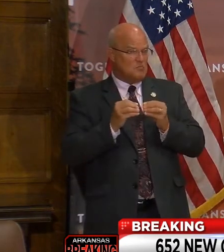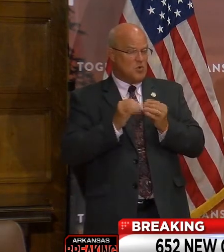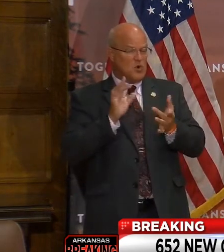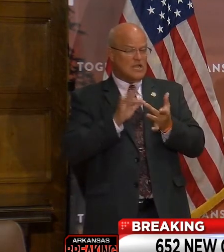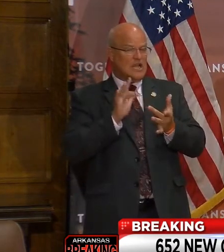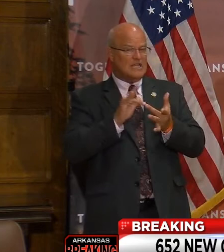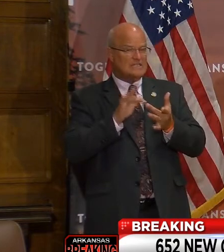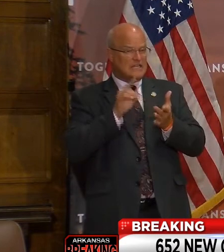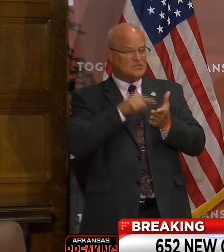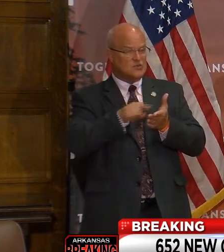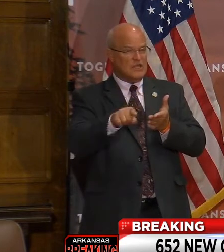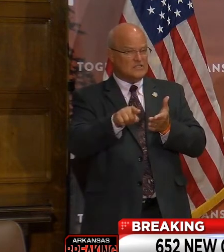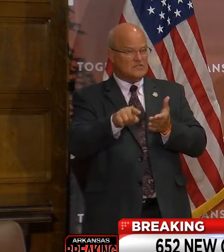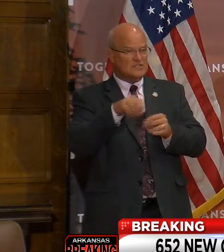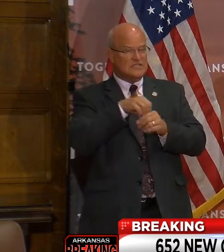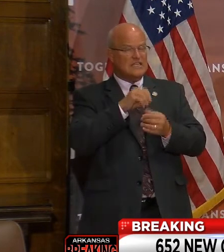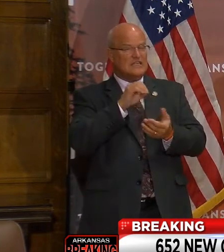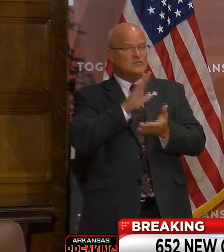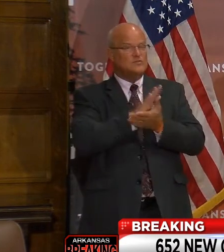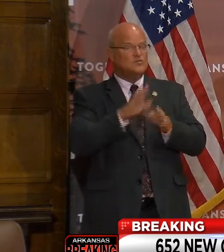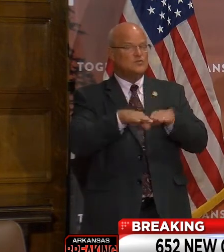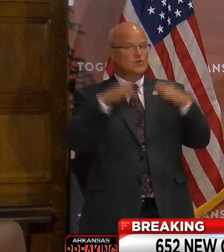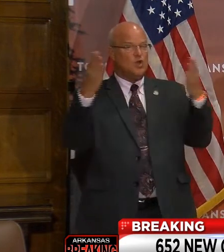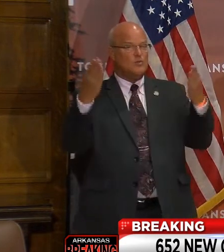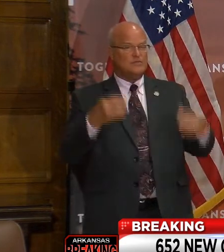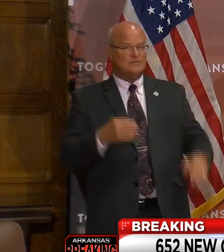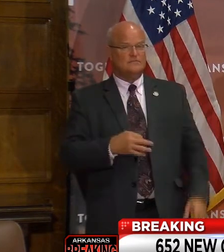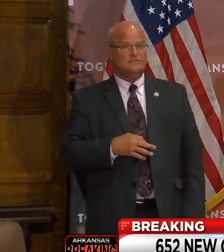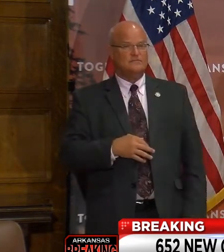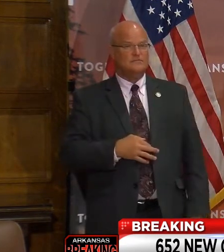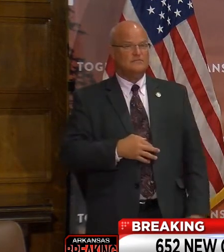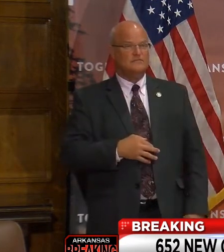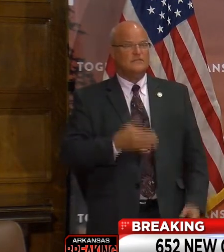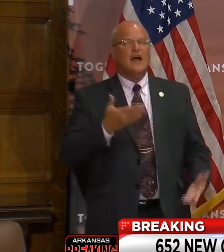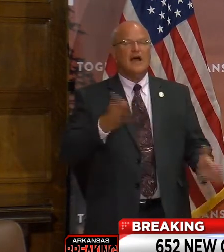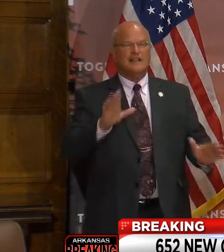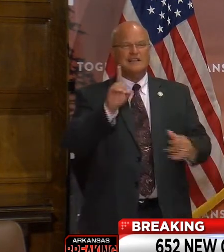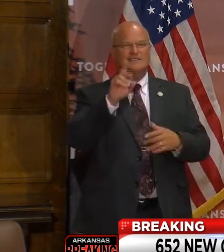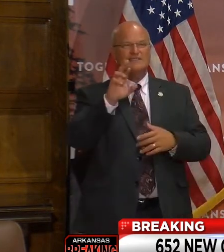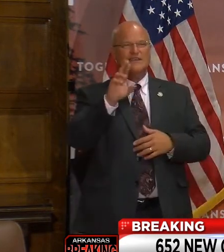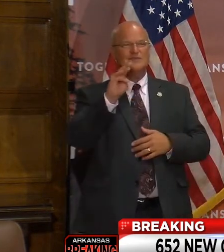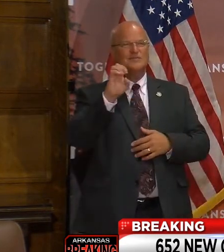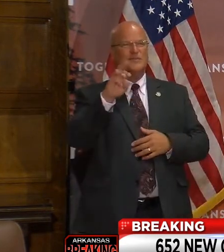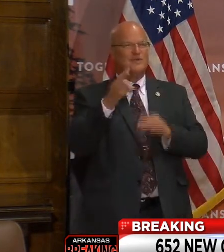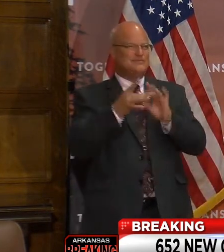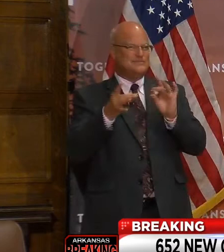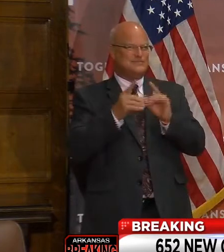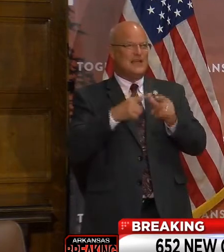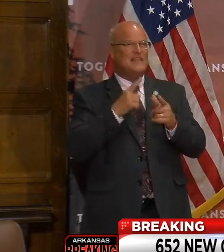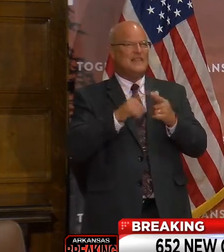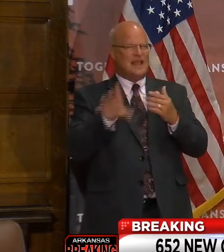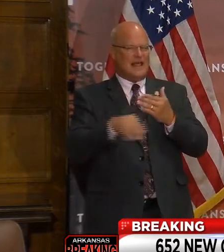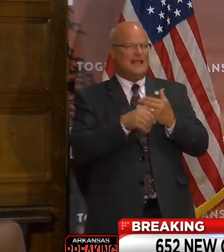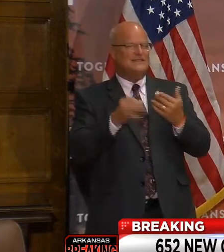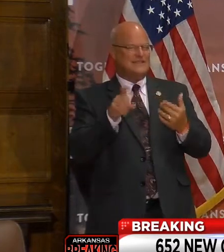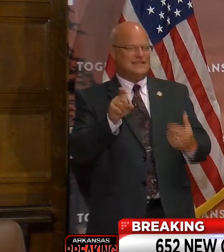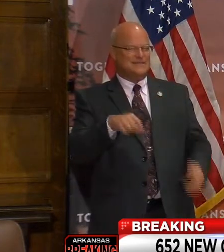contact tracers as schools reopen? I'm going to let Dr. Romero take that first, and I'll supplement.